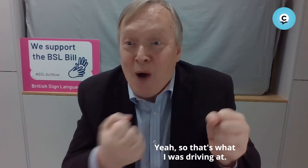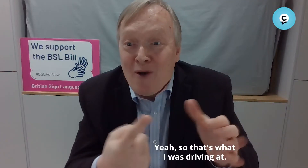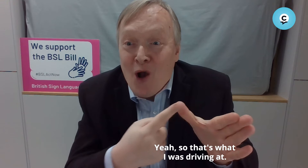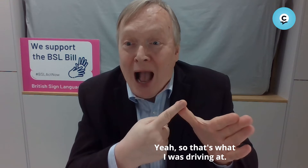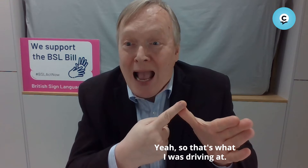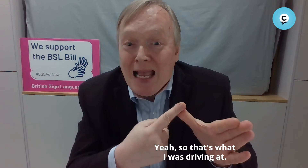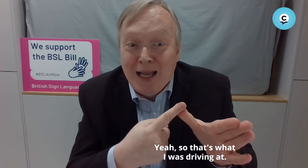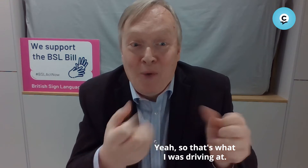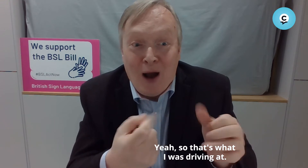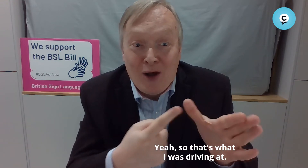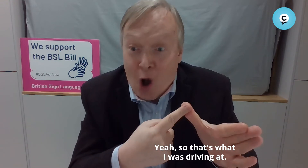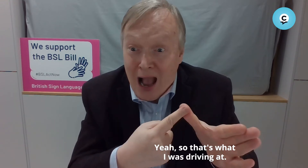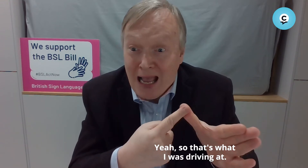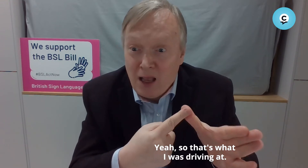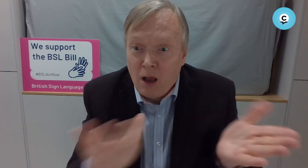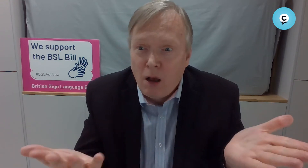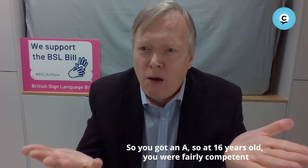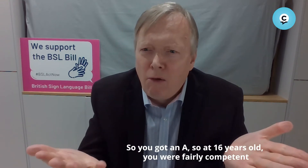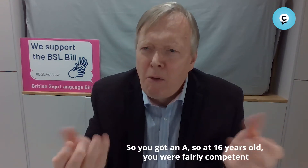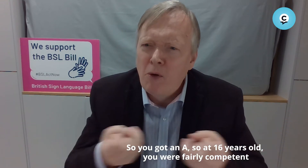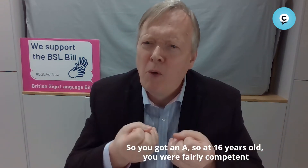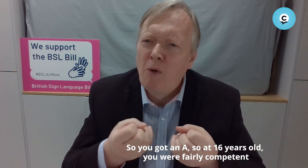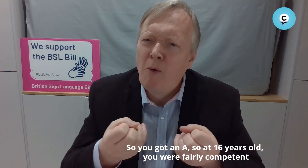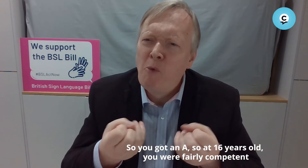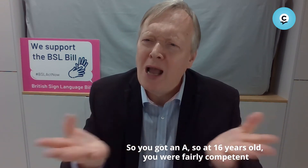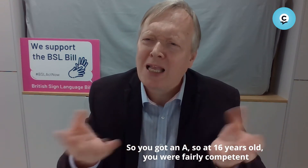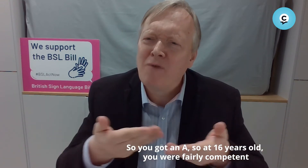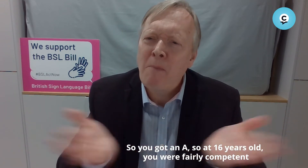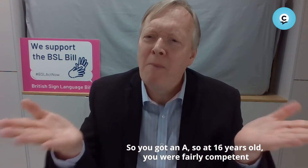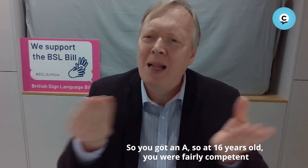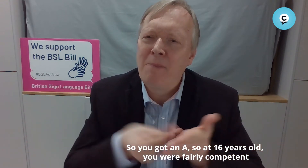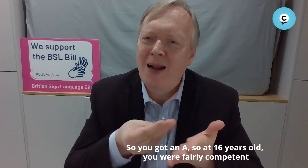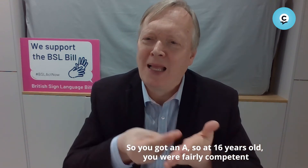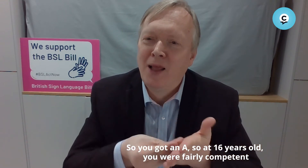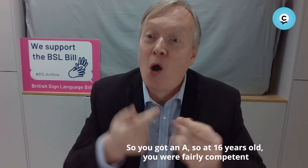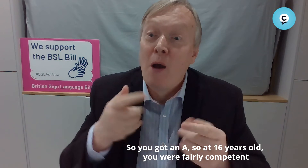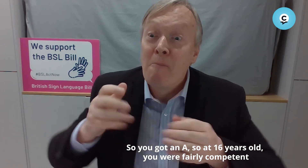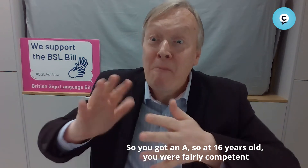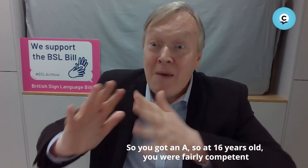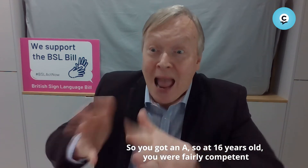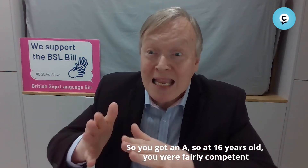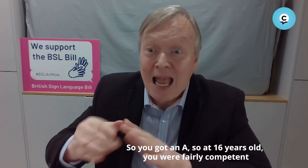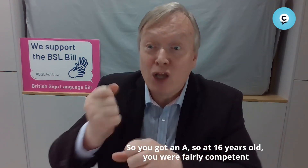Yeah, so that's what I was driving at. So you got an A. So at 16 years old, you were